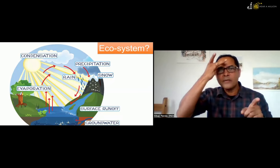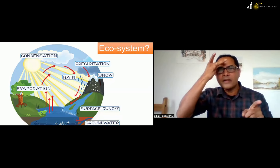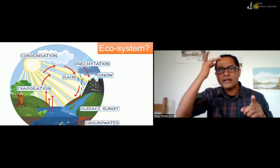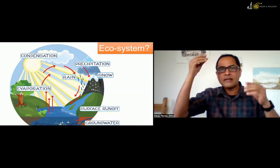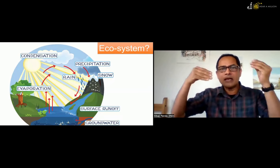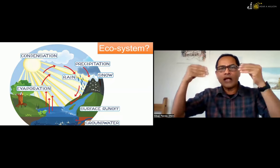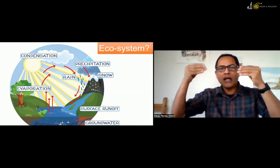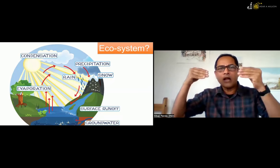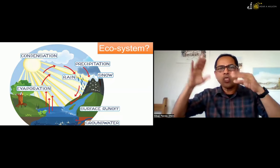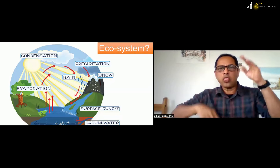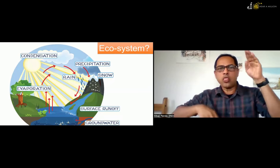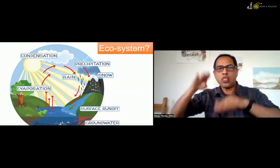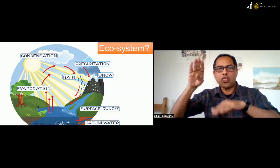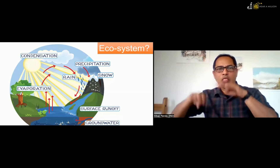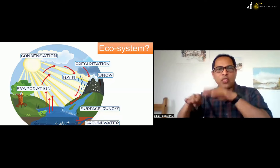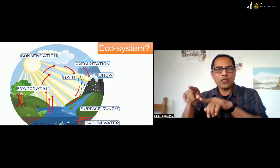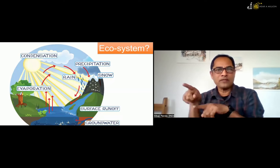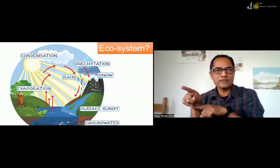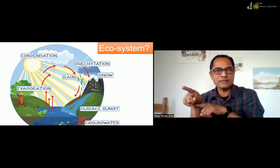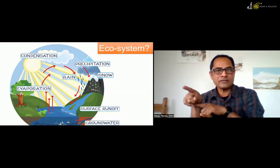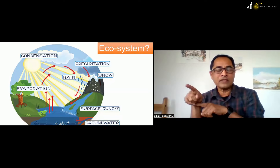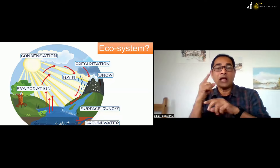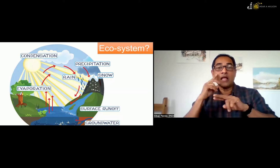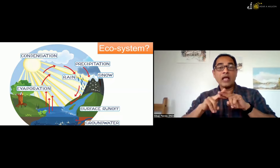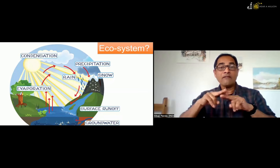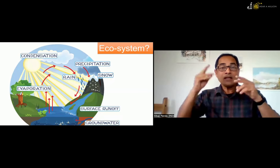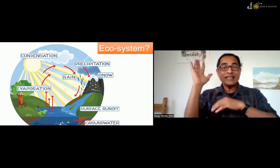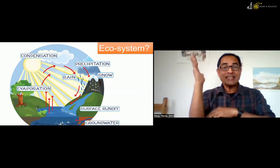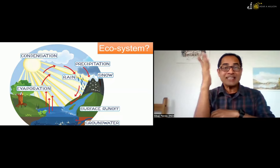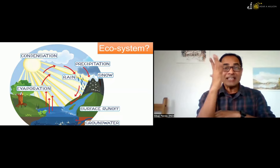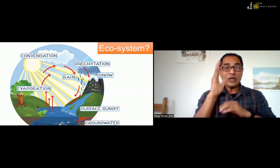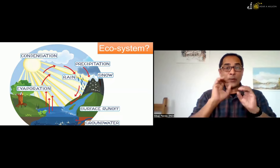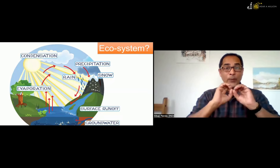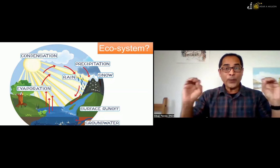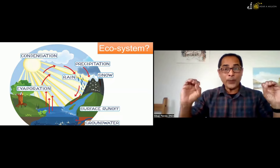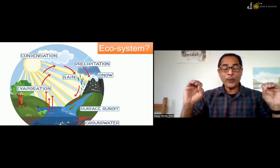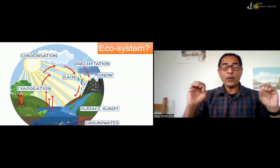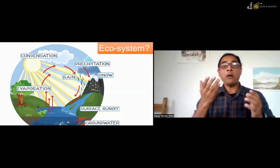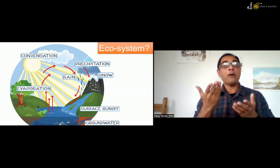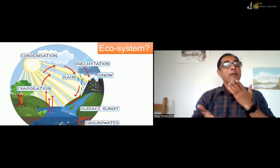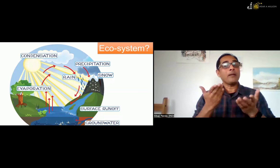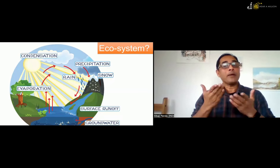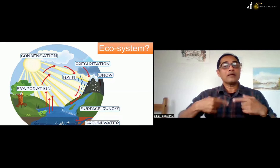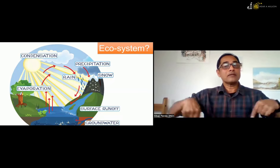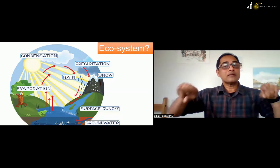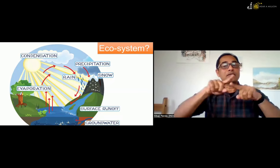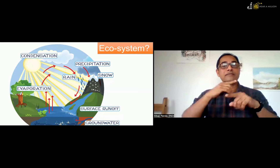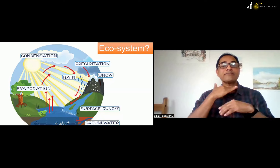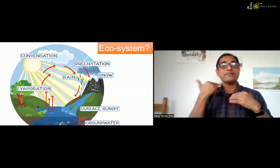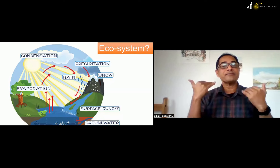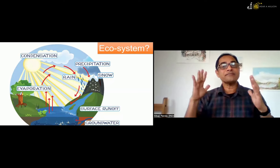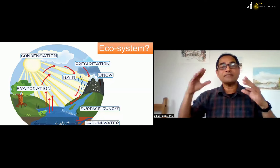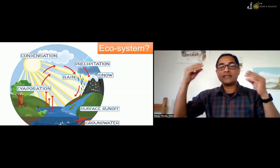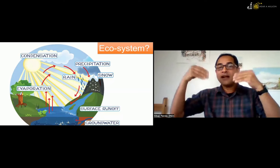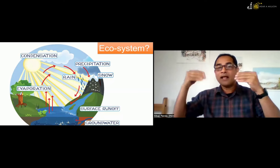would see more and more there is reduction and fluctuation in the rain cycle because of excessive